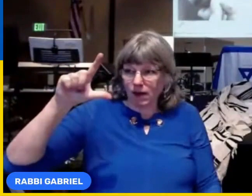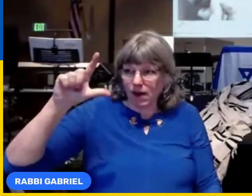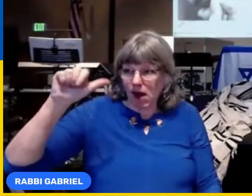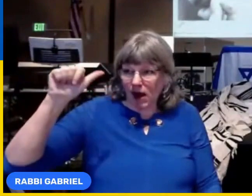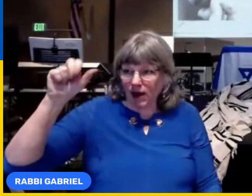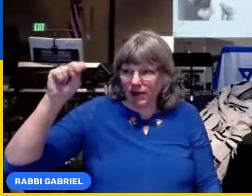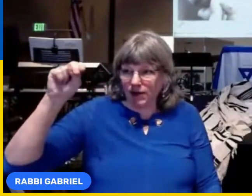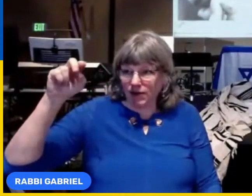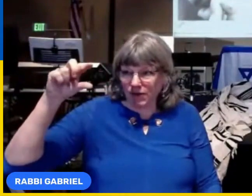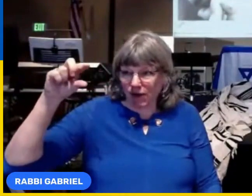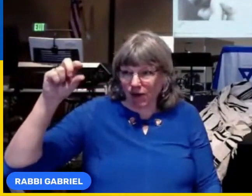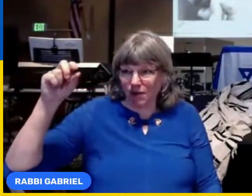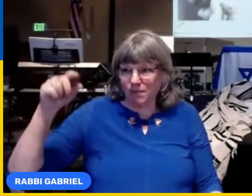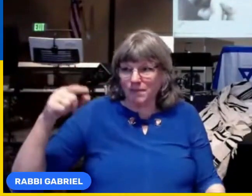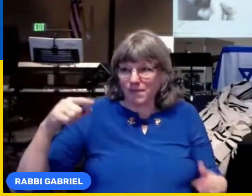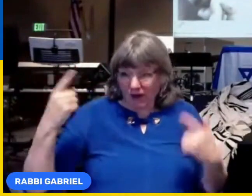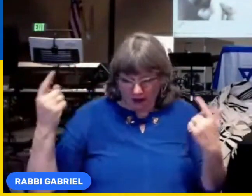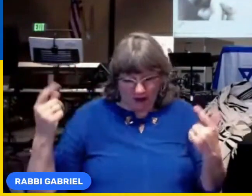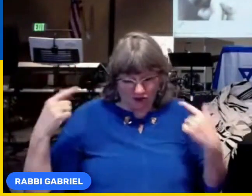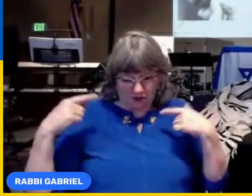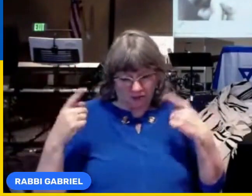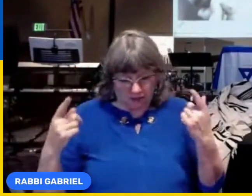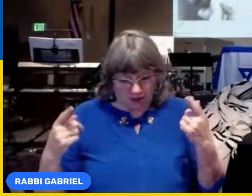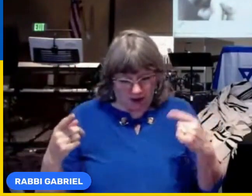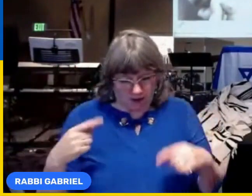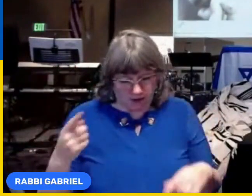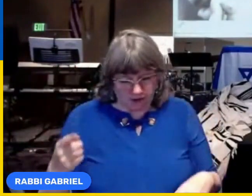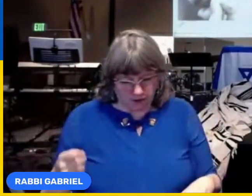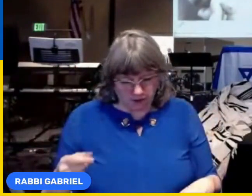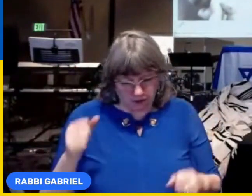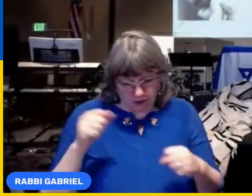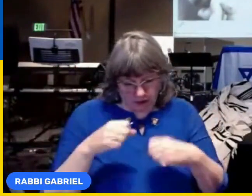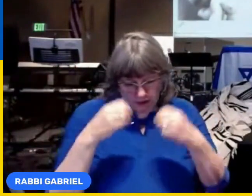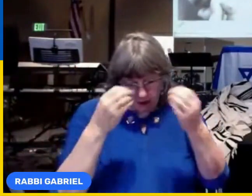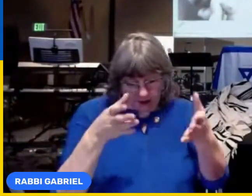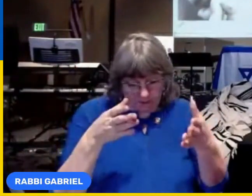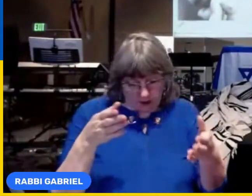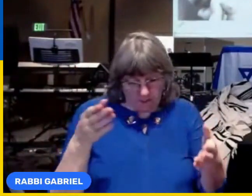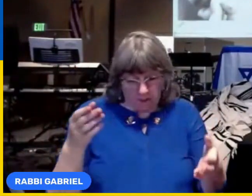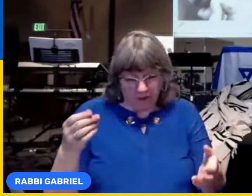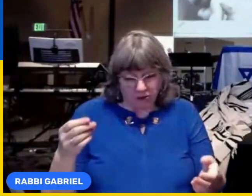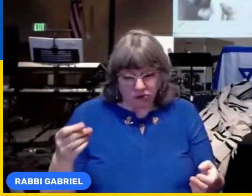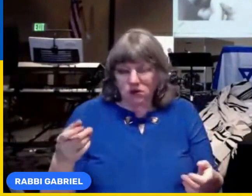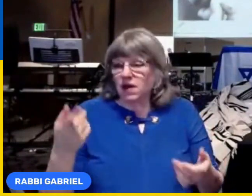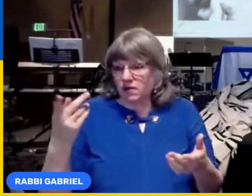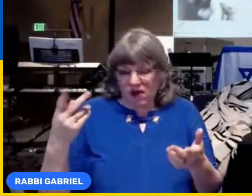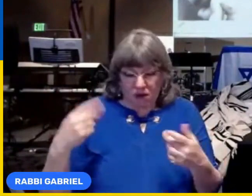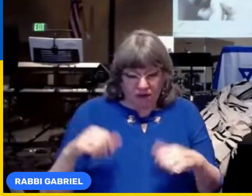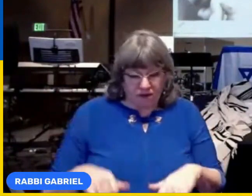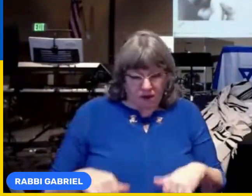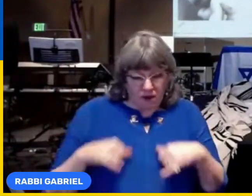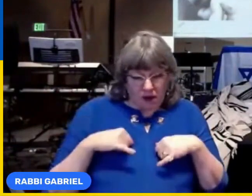it. Early in the morning of September 13, 1501, from